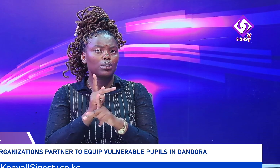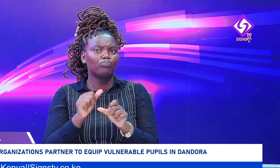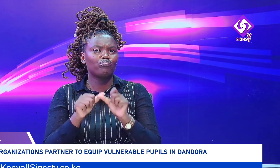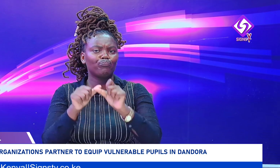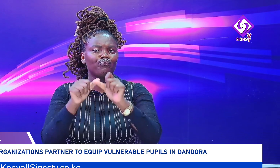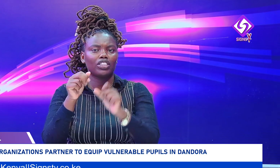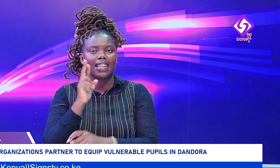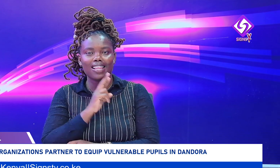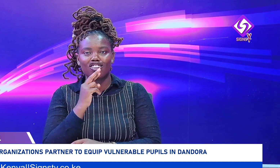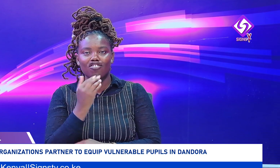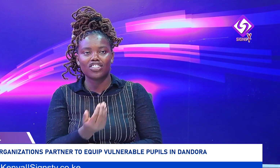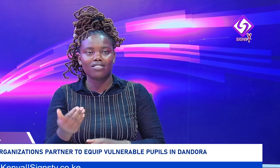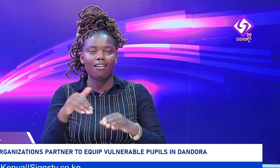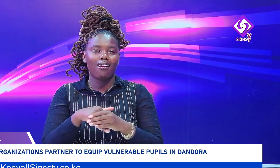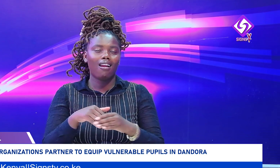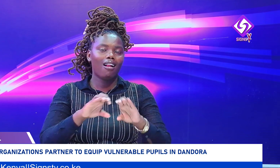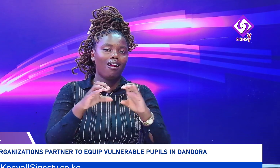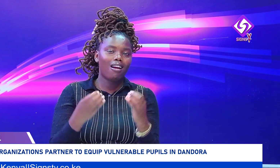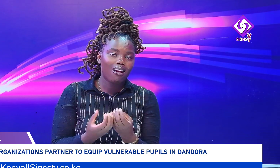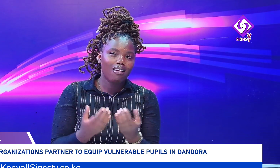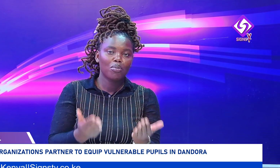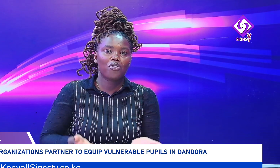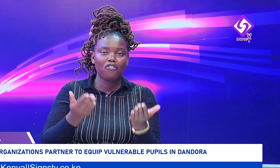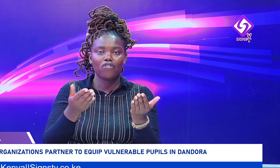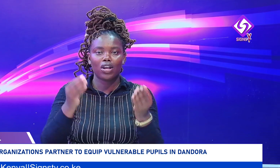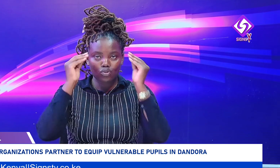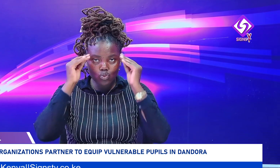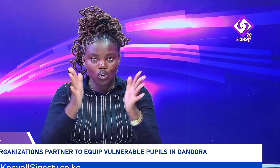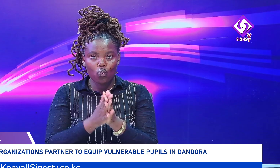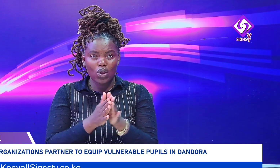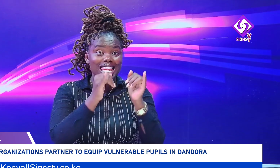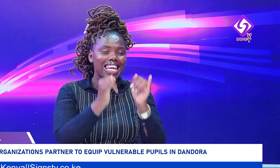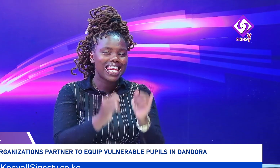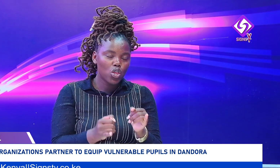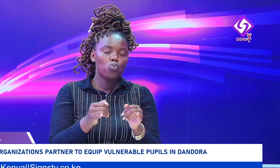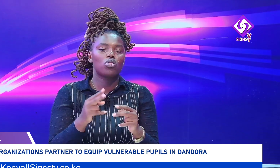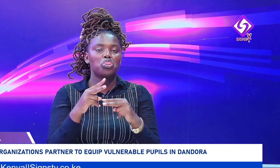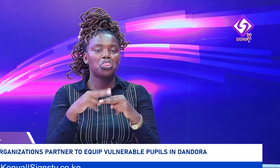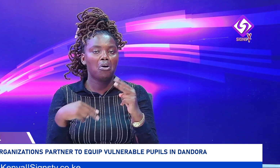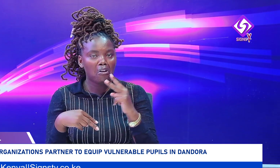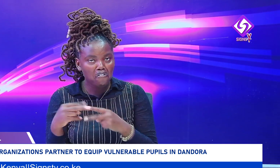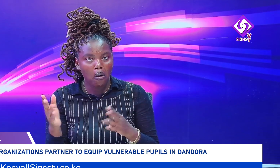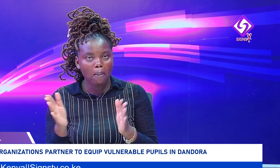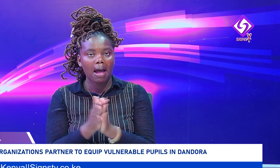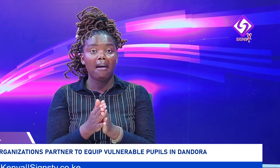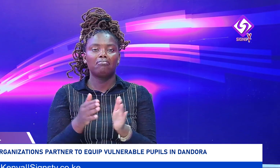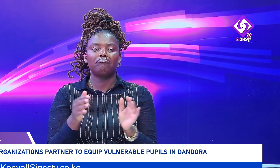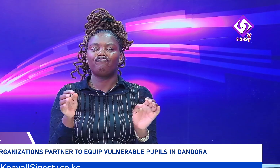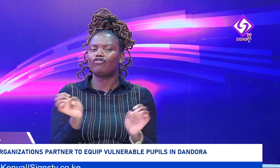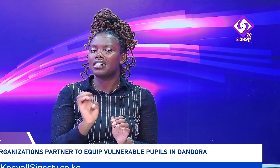The initiative aims at keeping at-risk children in the classroom, providing the student with new school uniform and